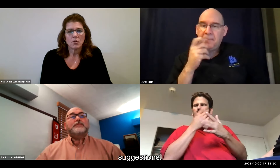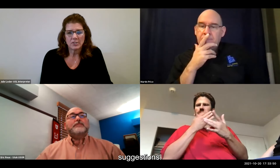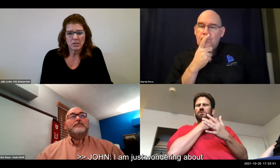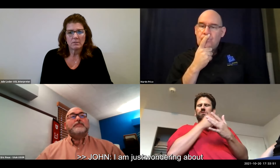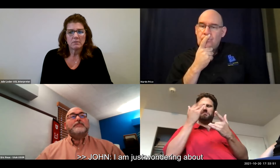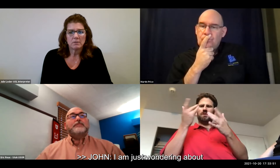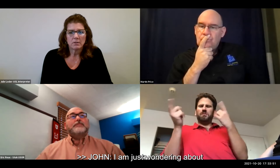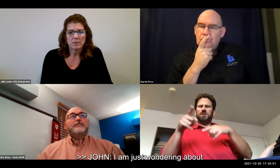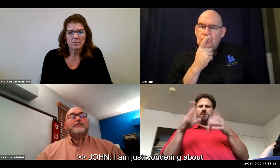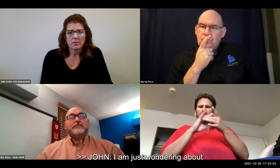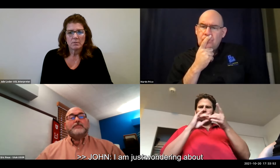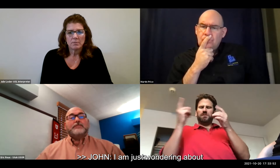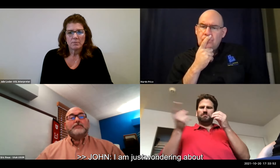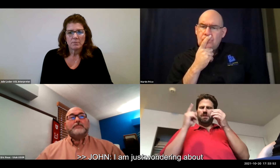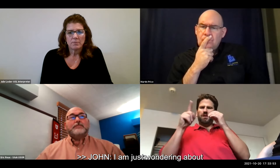Go ahead, John.